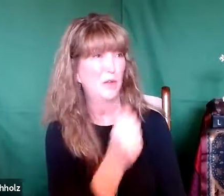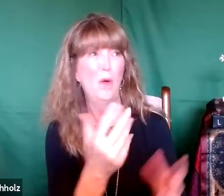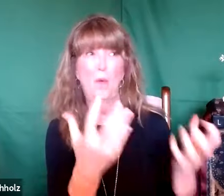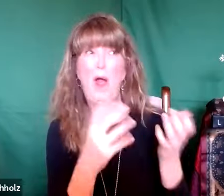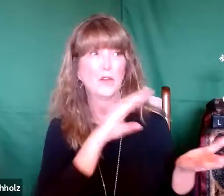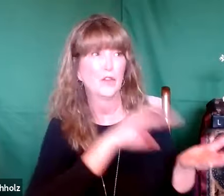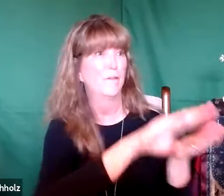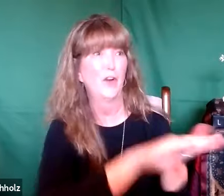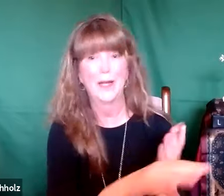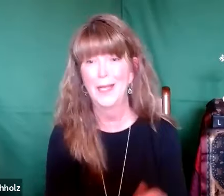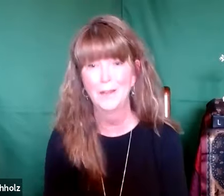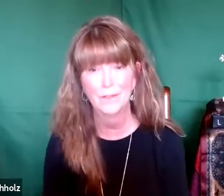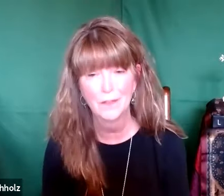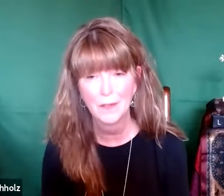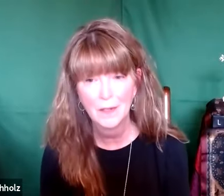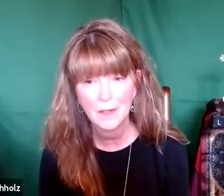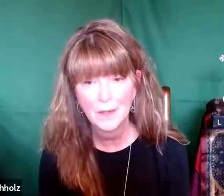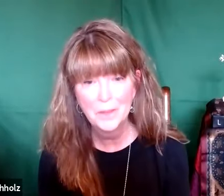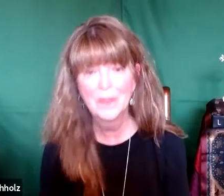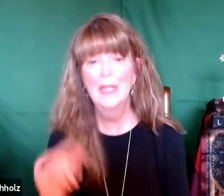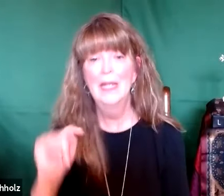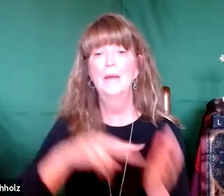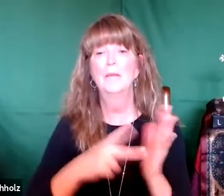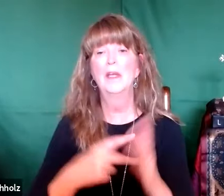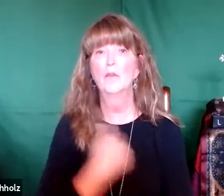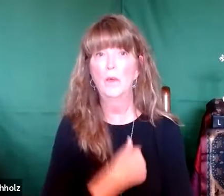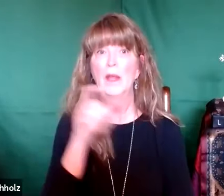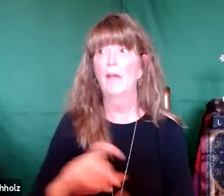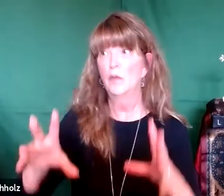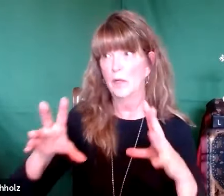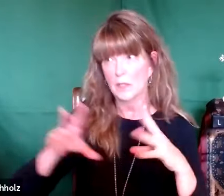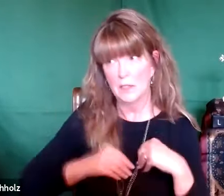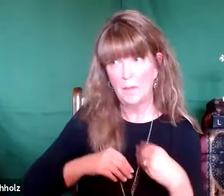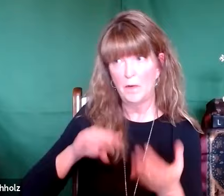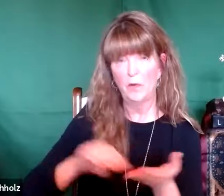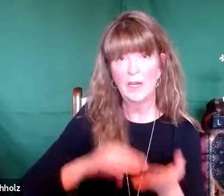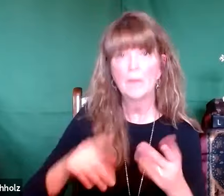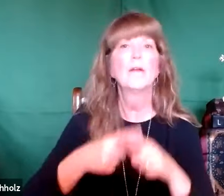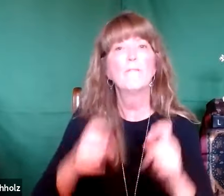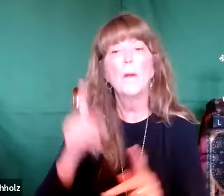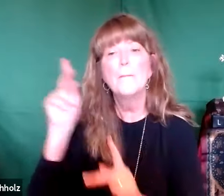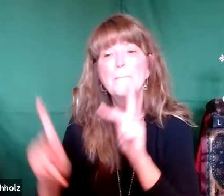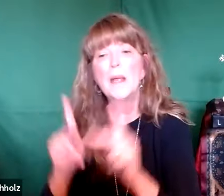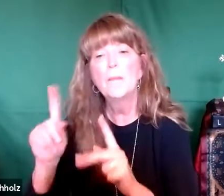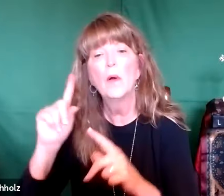It means we have to forgive people that we don't want to forgive. It means we have to accept